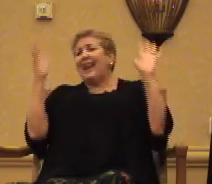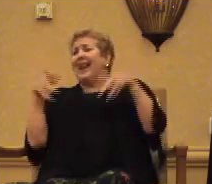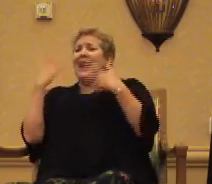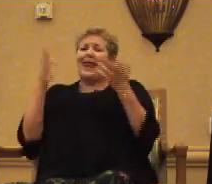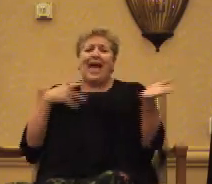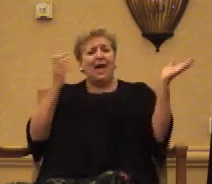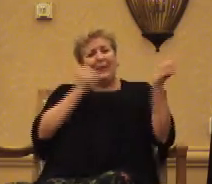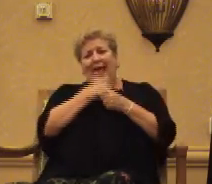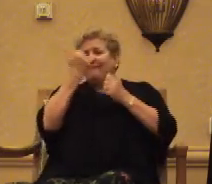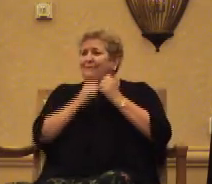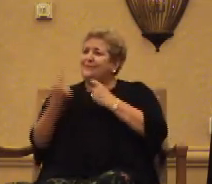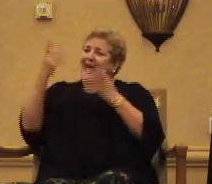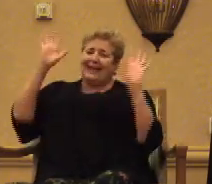Love everybody. Jeez.